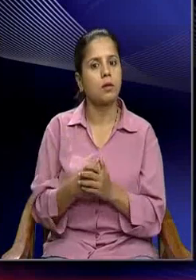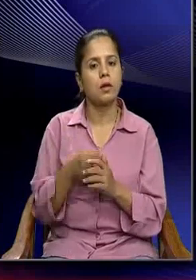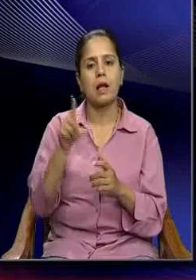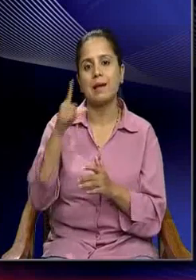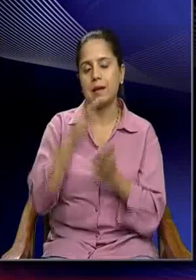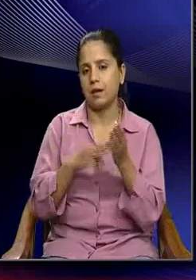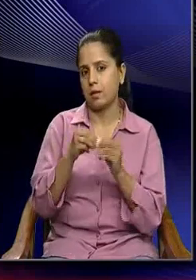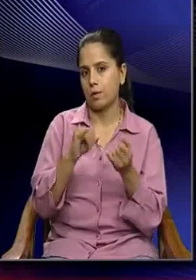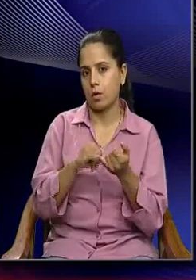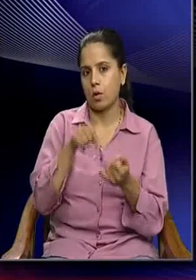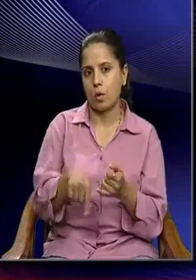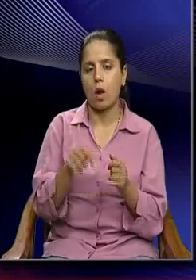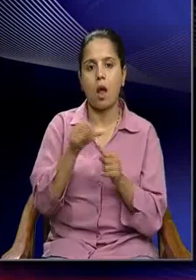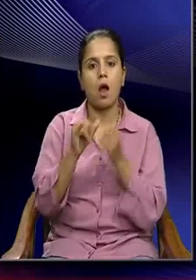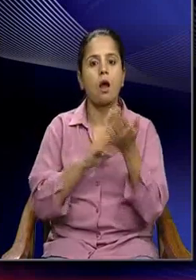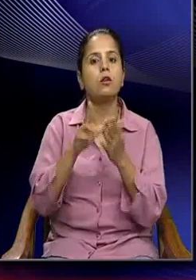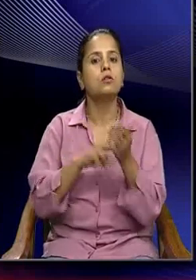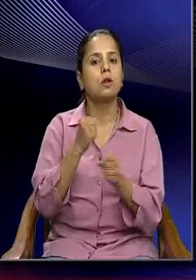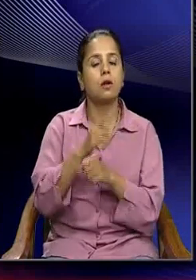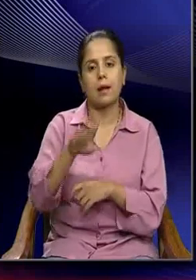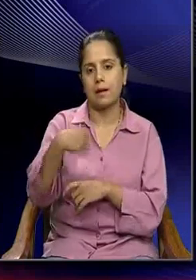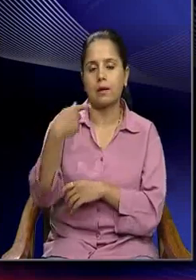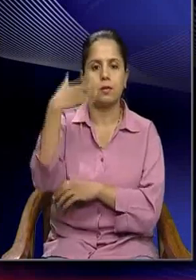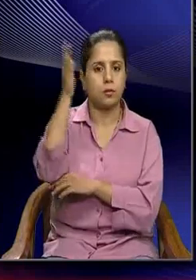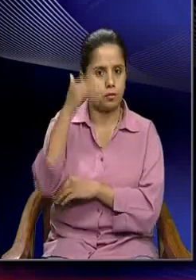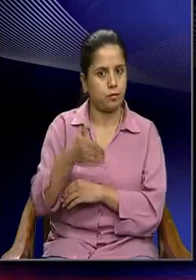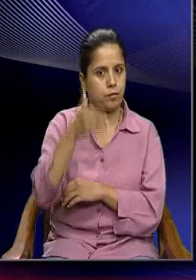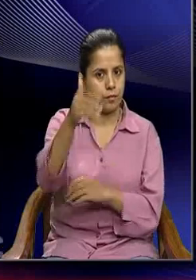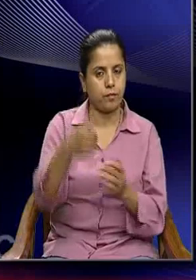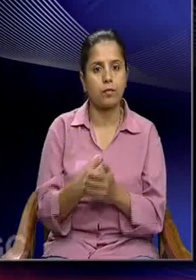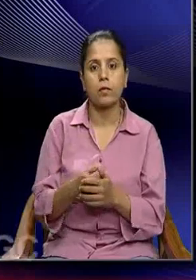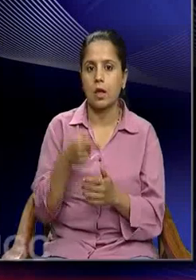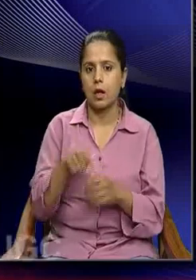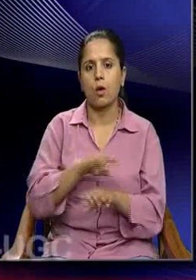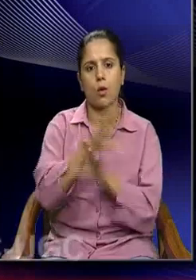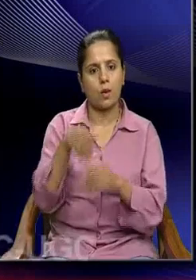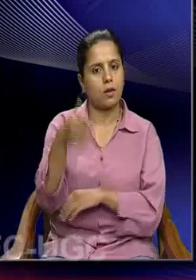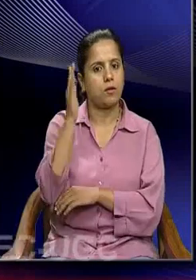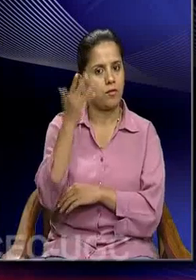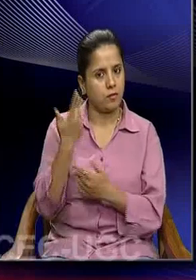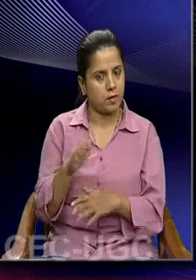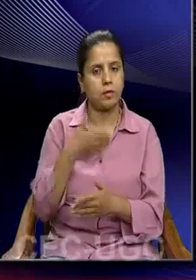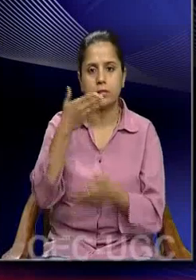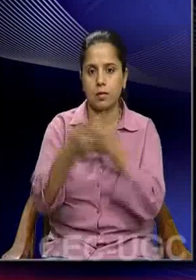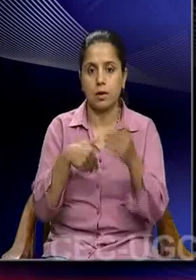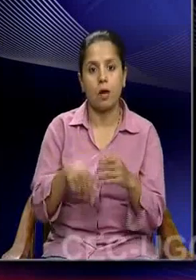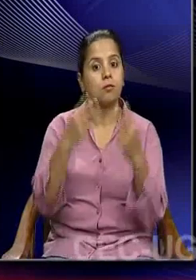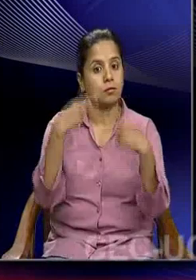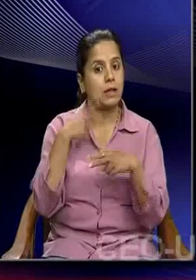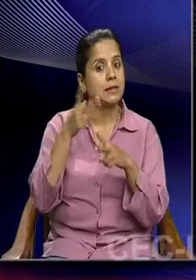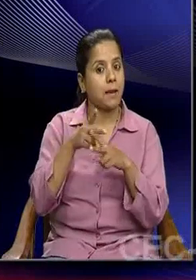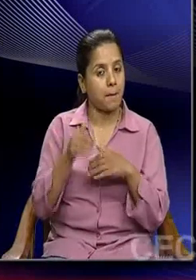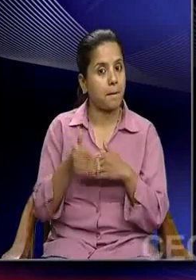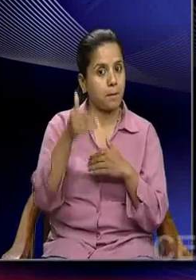limbs of the Ashtang Yoga in our next lecture. This is all for this lecture, and stay with us